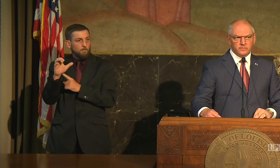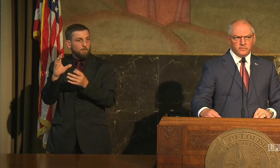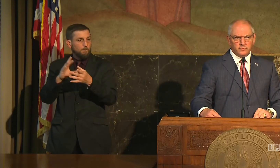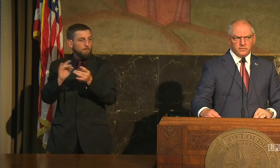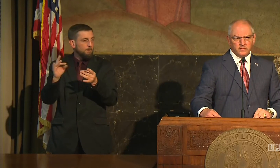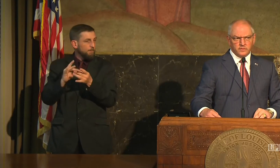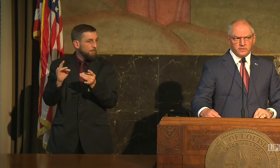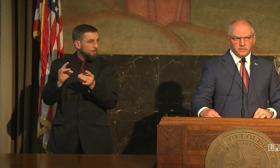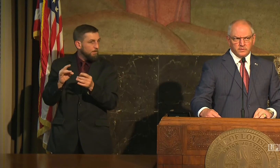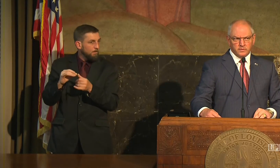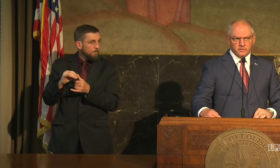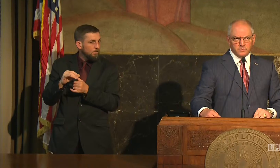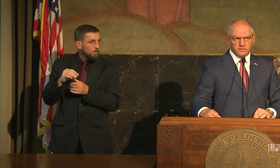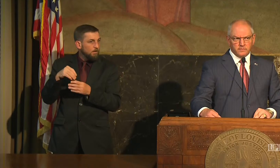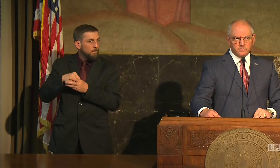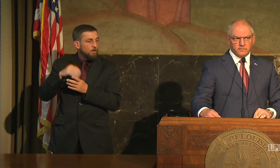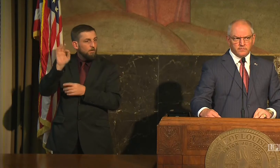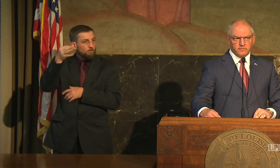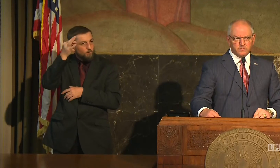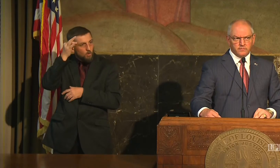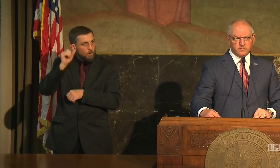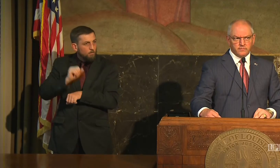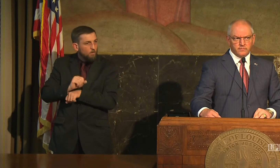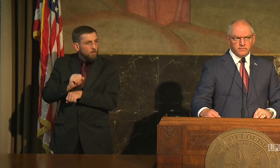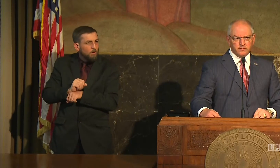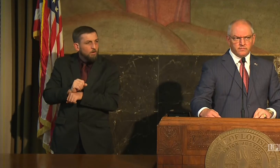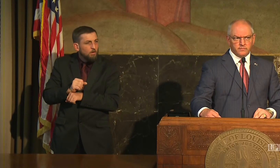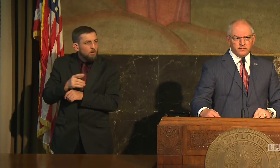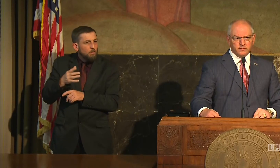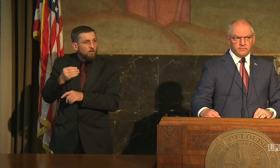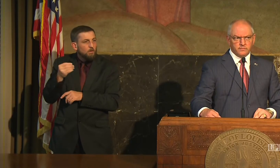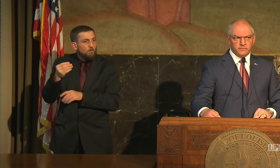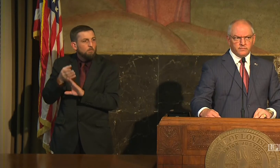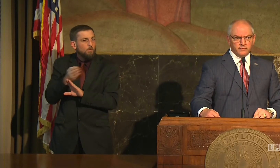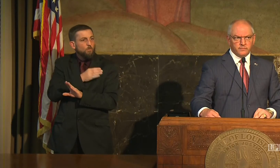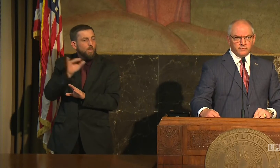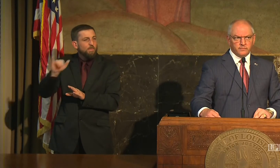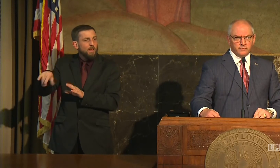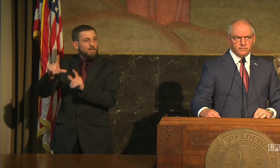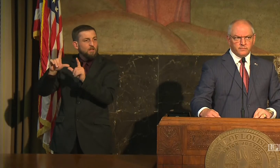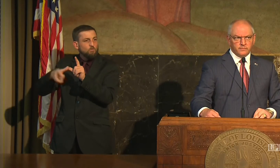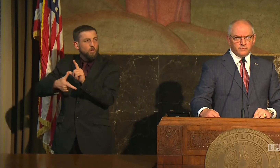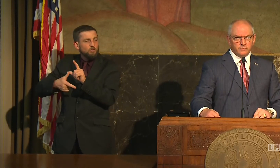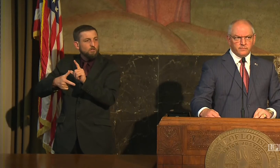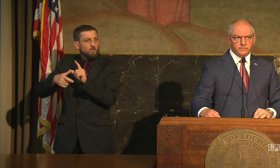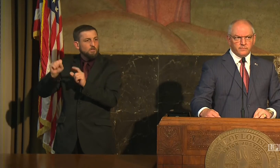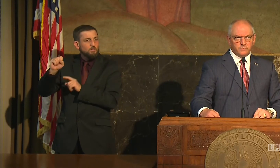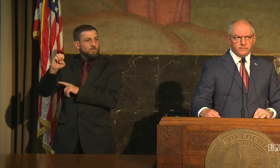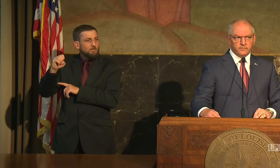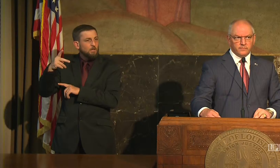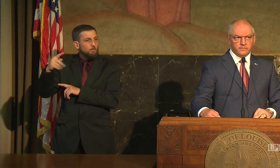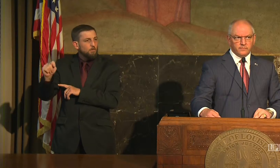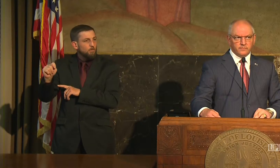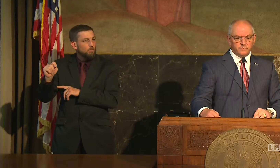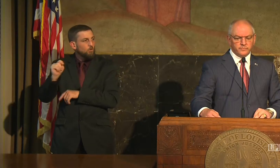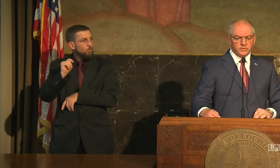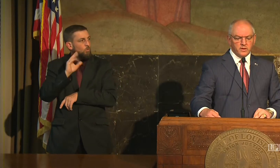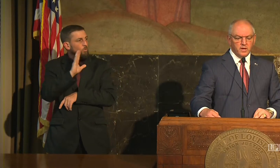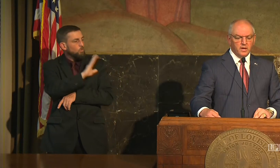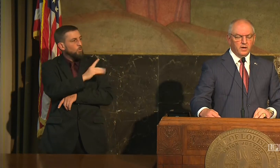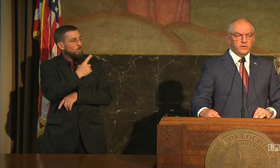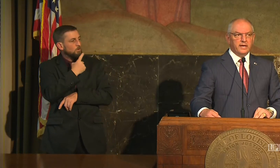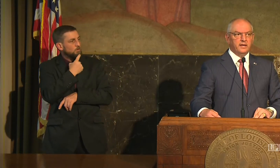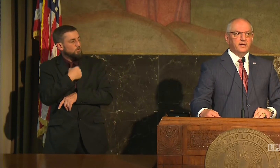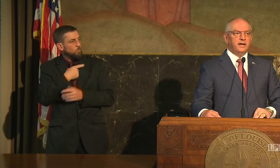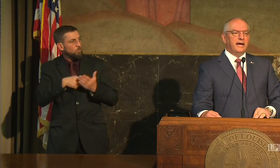on state leaders to end the federal unemployment enhancement payments before that expiration in September. Can I get your take on